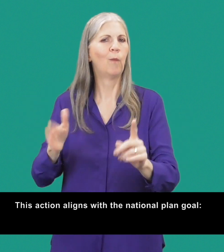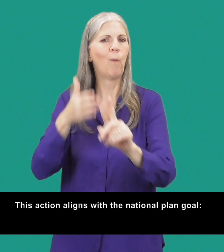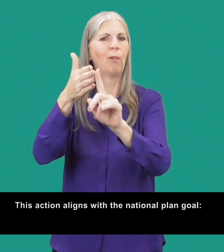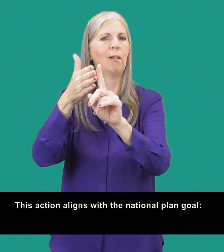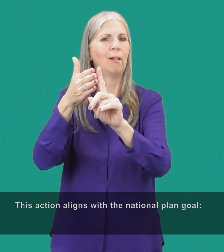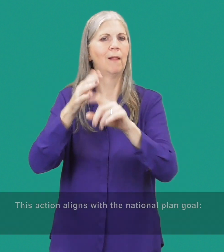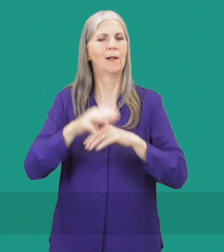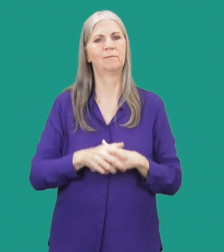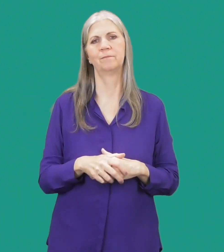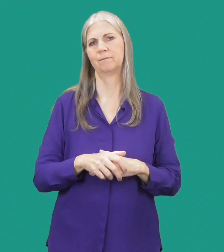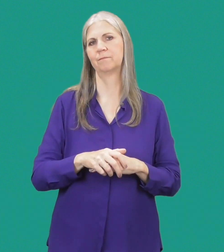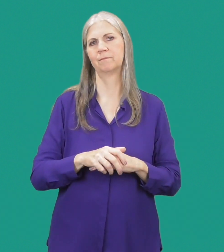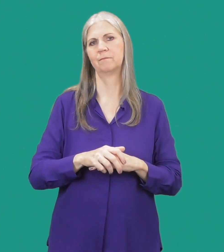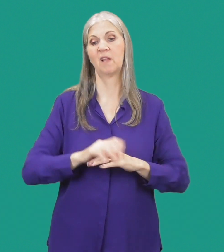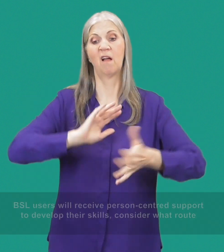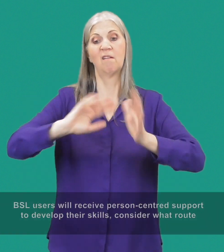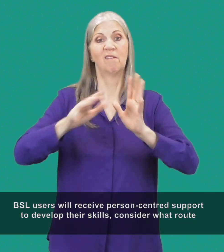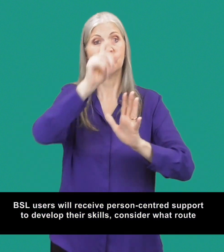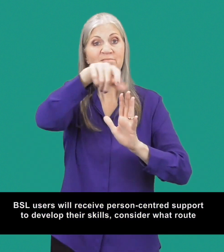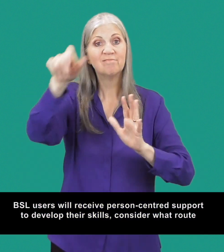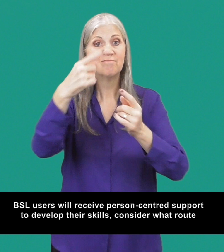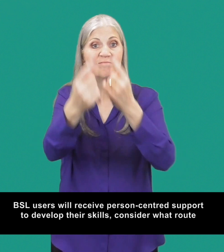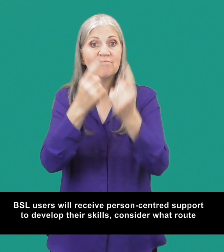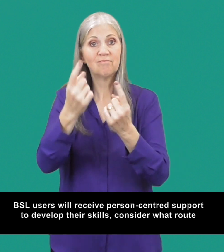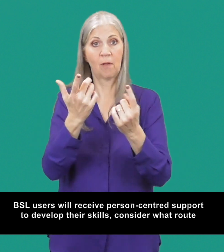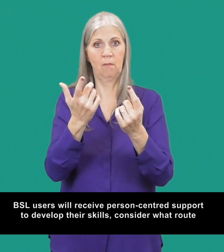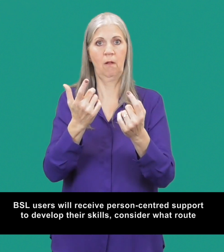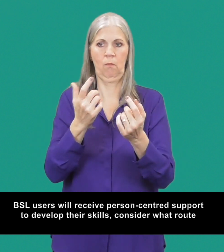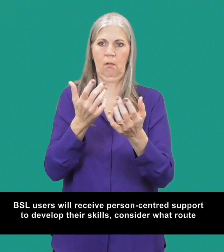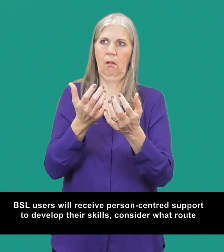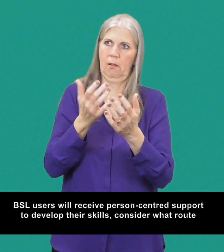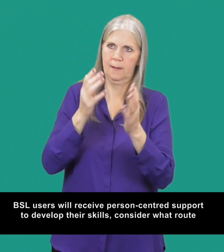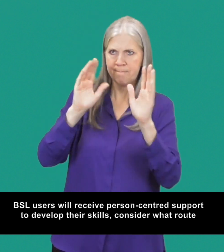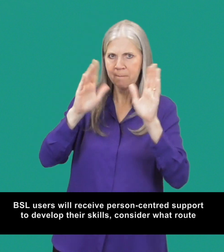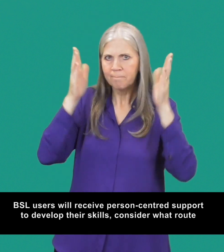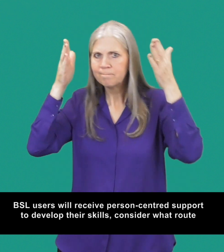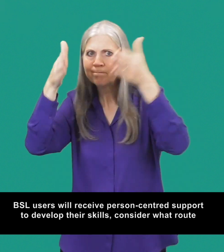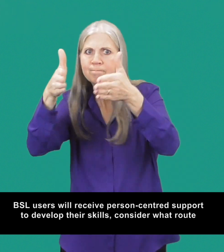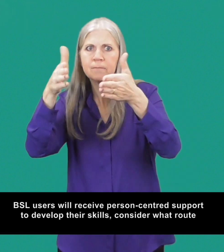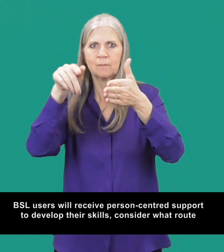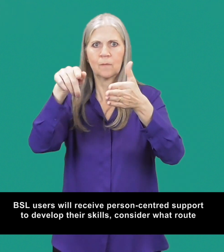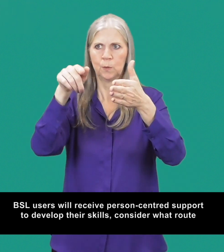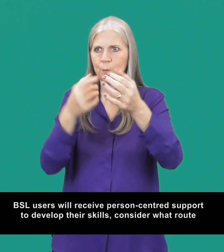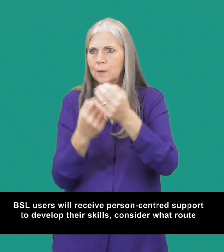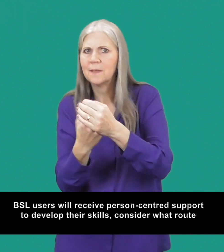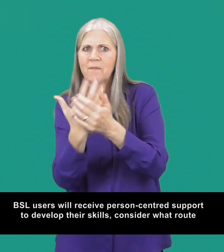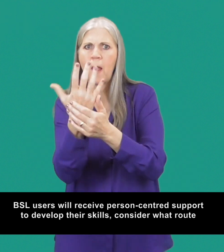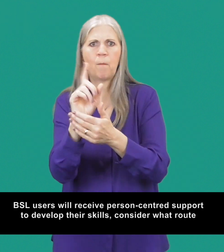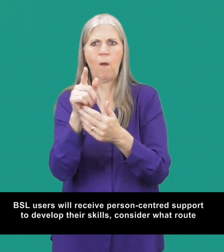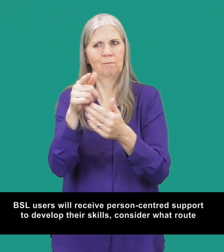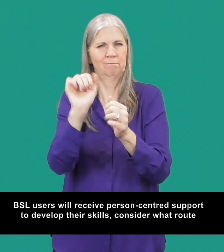BSL users will receive person-centred support to develop their skills, consider what route